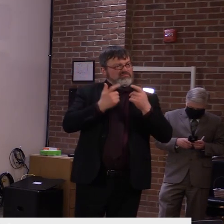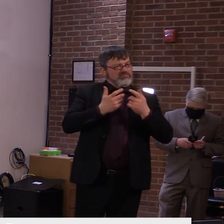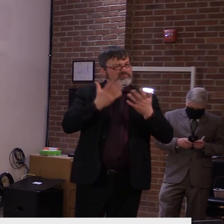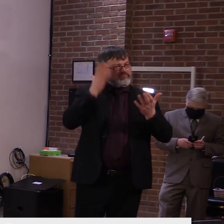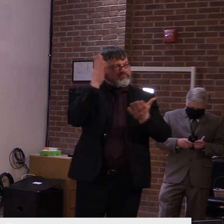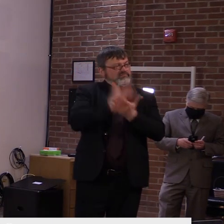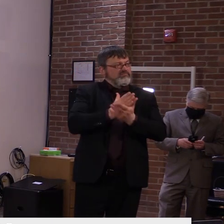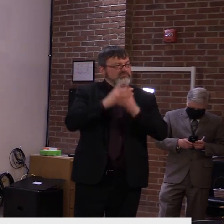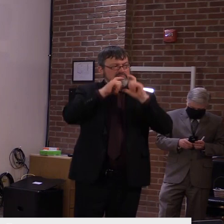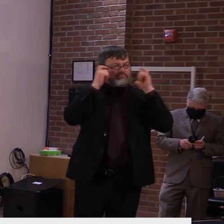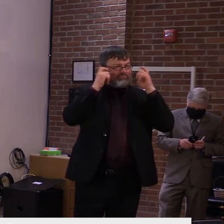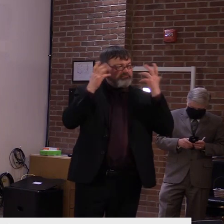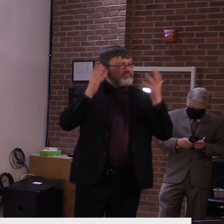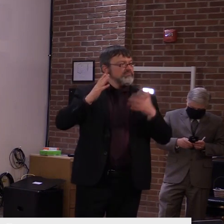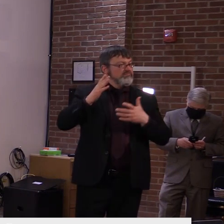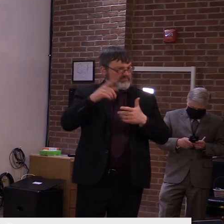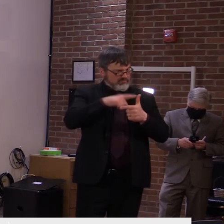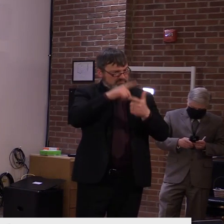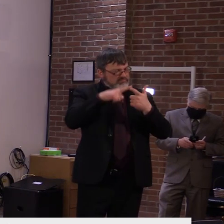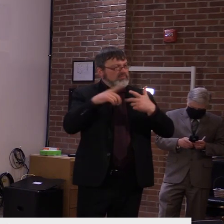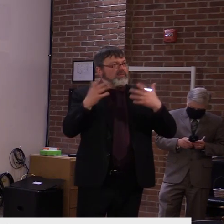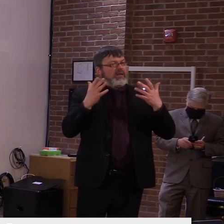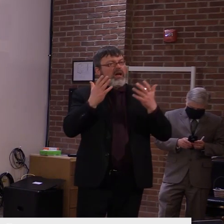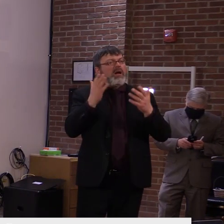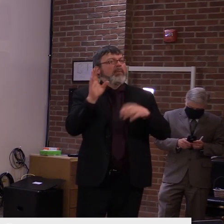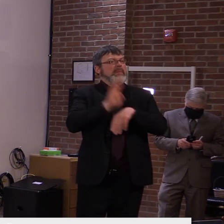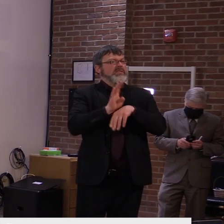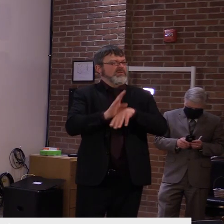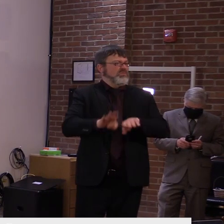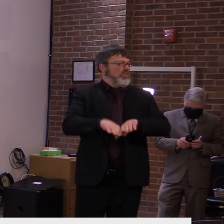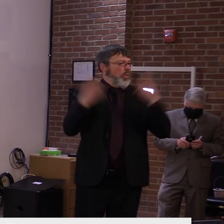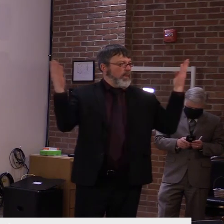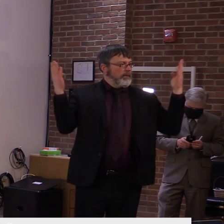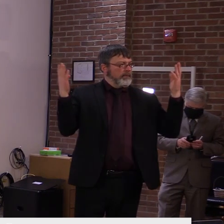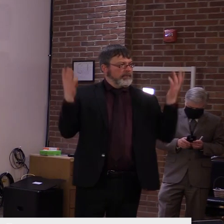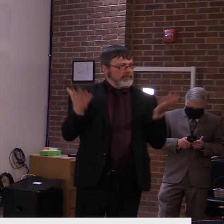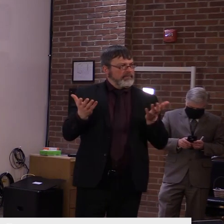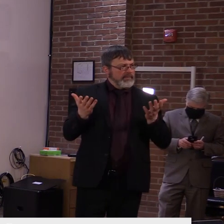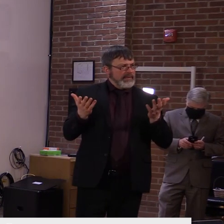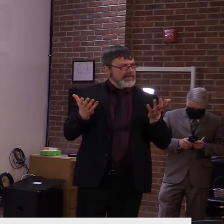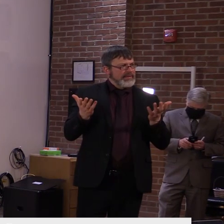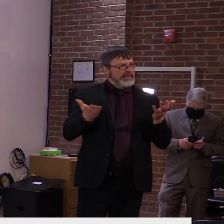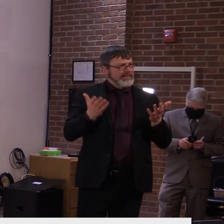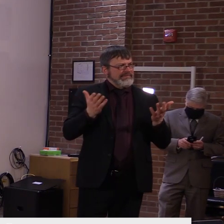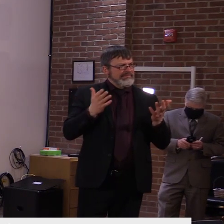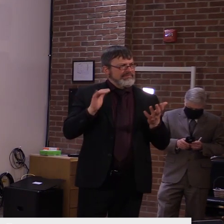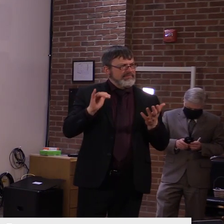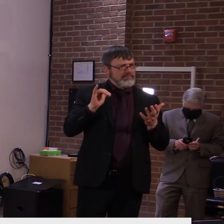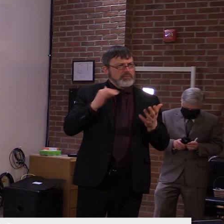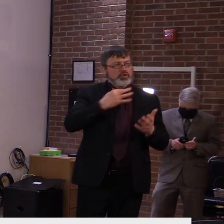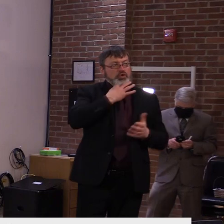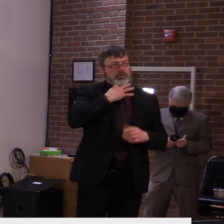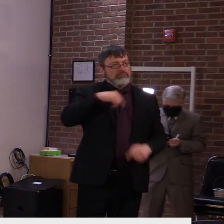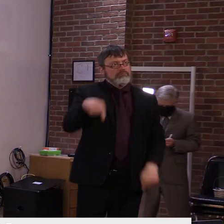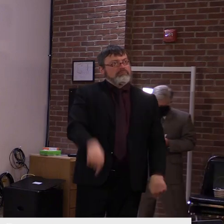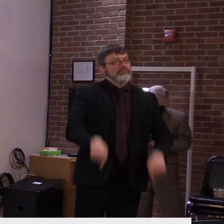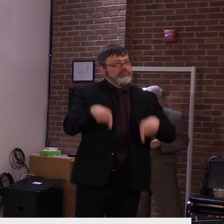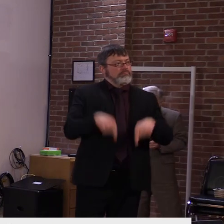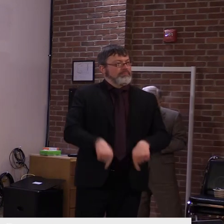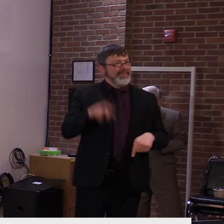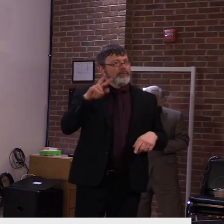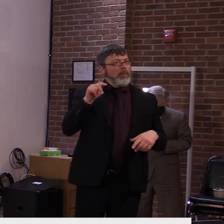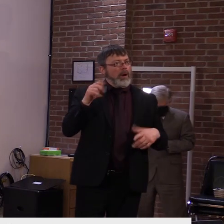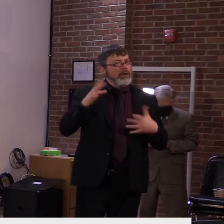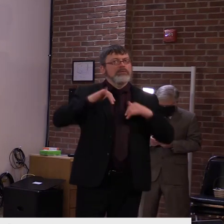whatnot. As the virus season winds down, when can the rest of Vermonters get back to our normal lives?